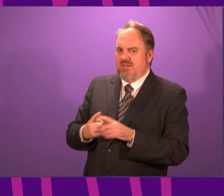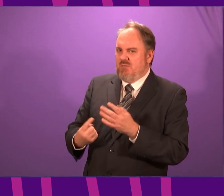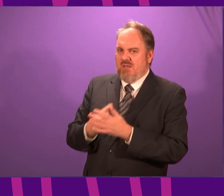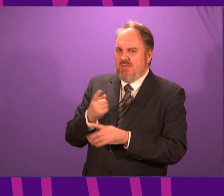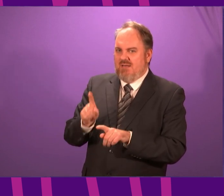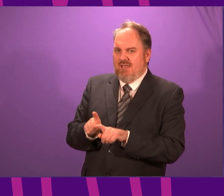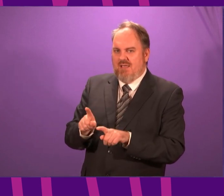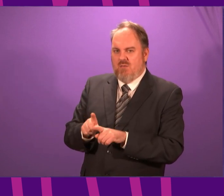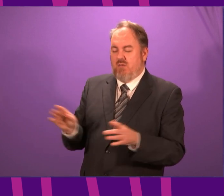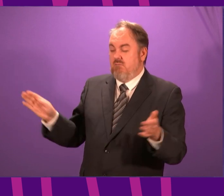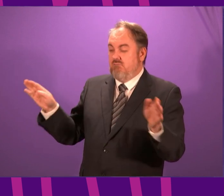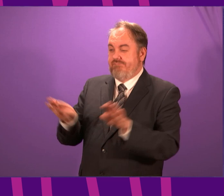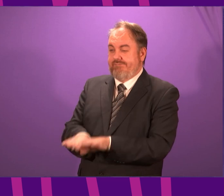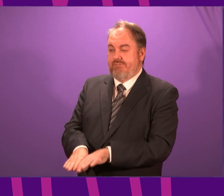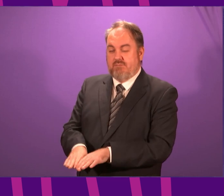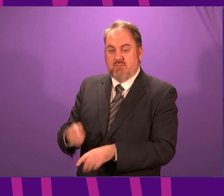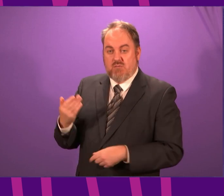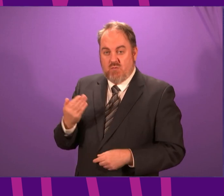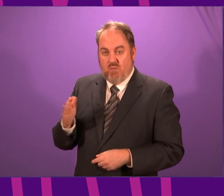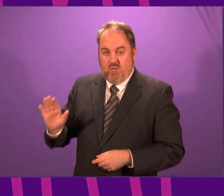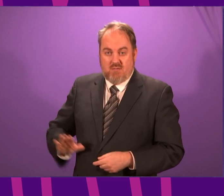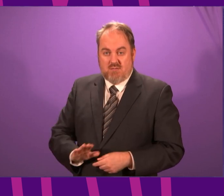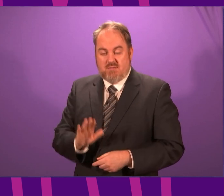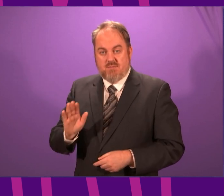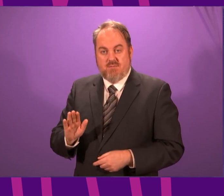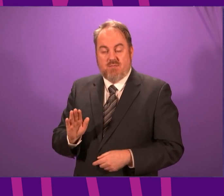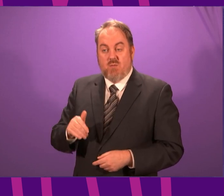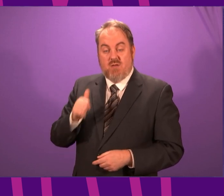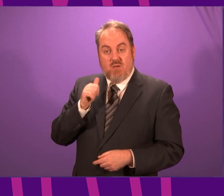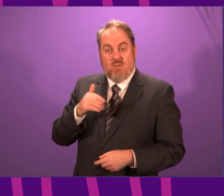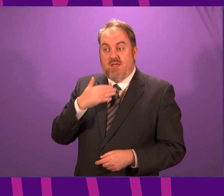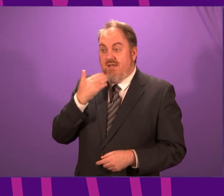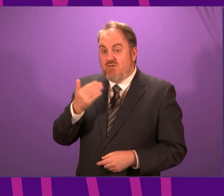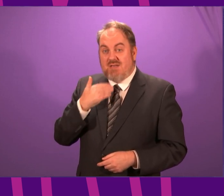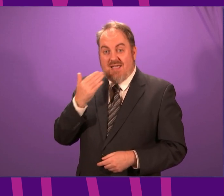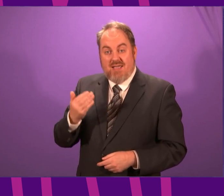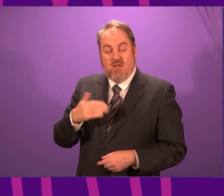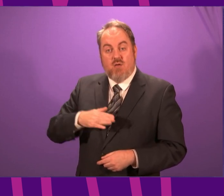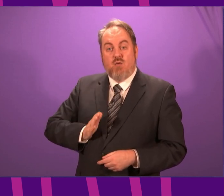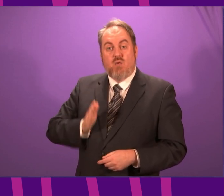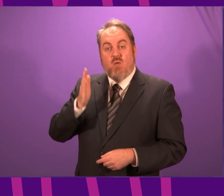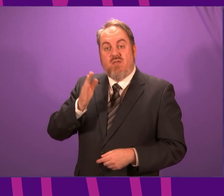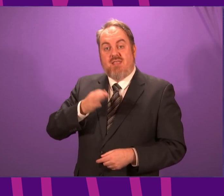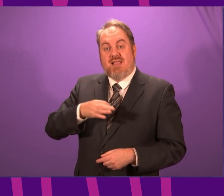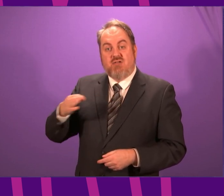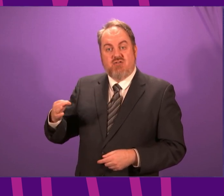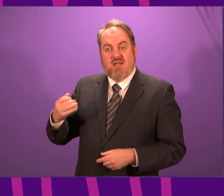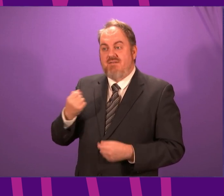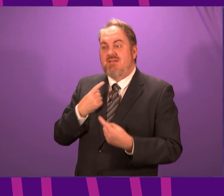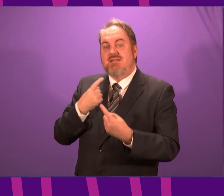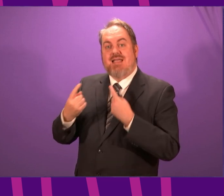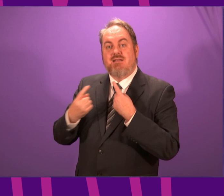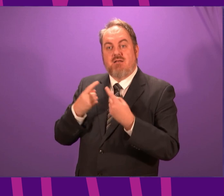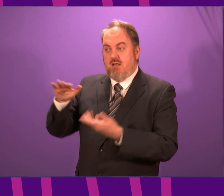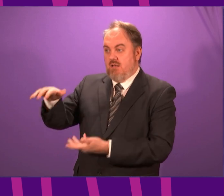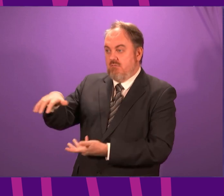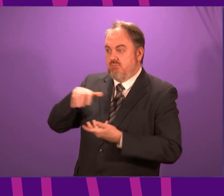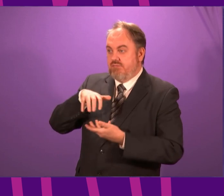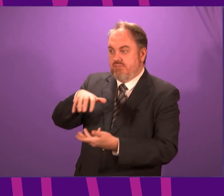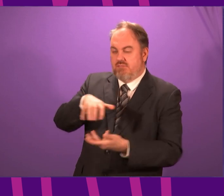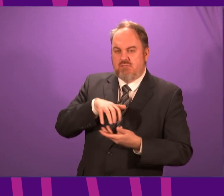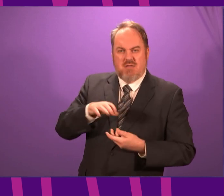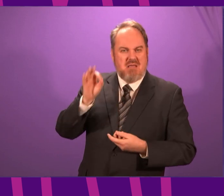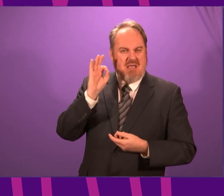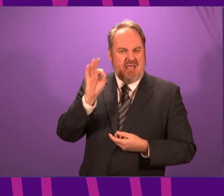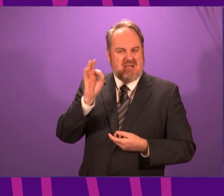this because there are cases in schools. Every day, North Lanarkshire Council provide data to elected representatives,